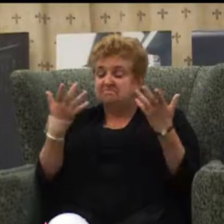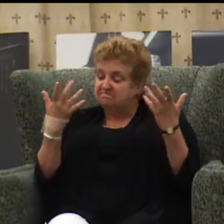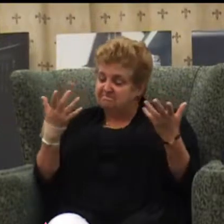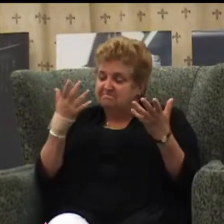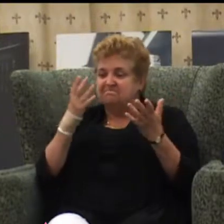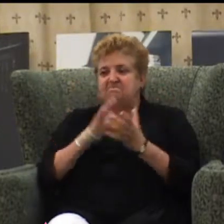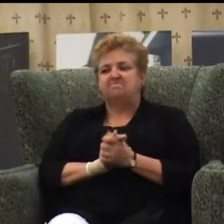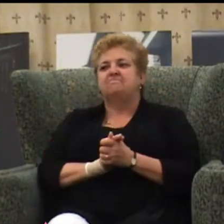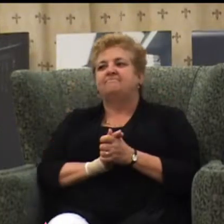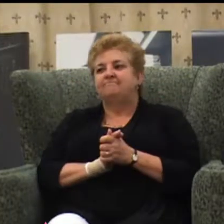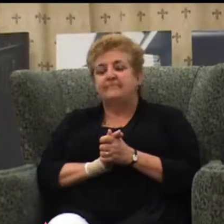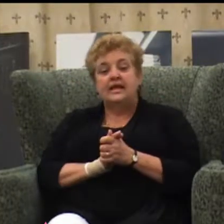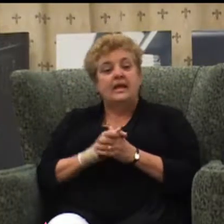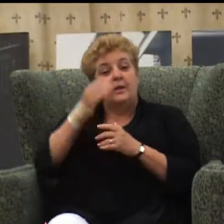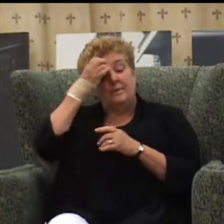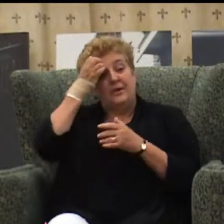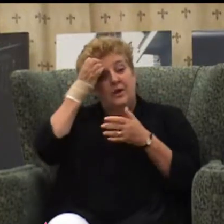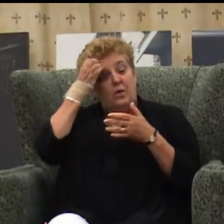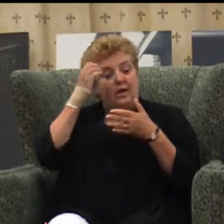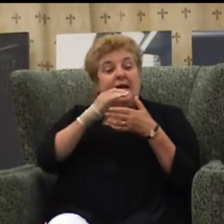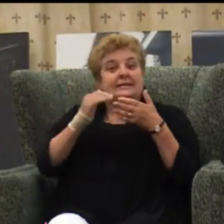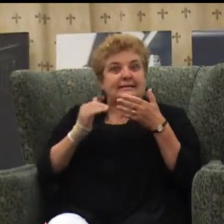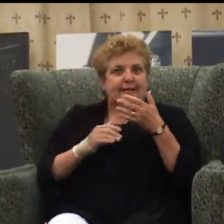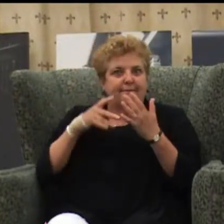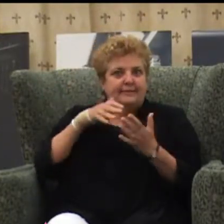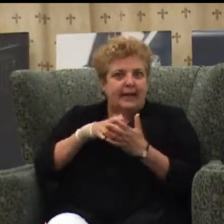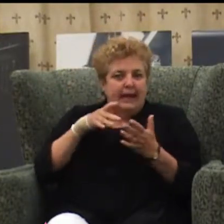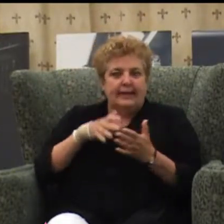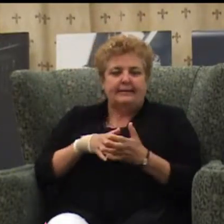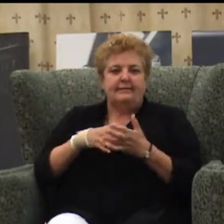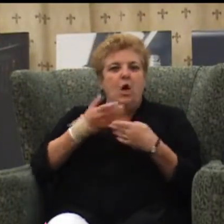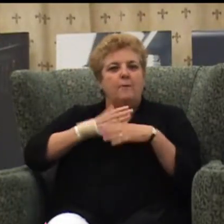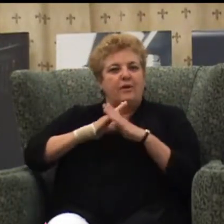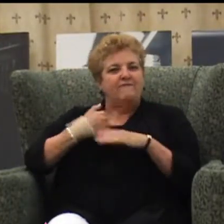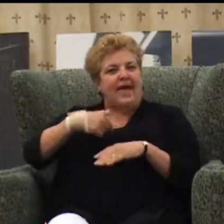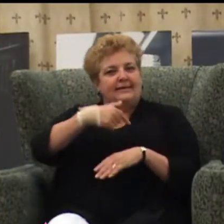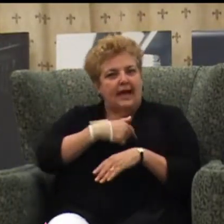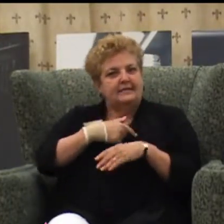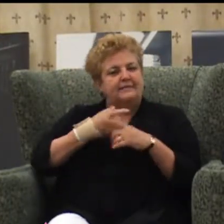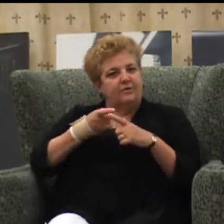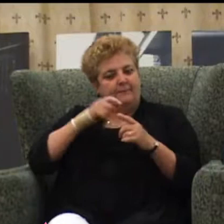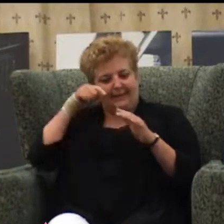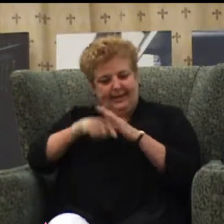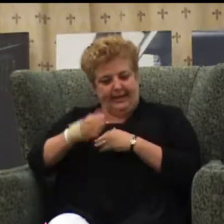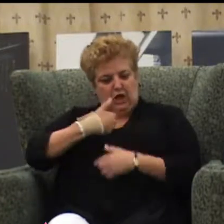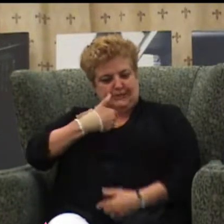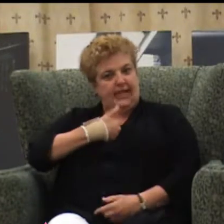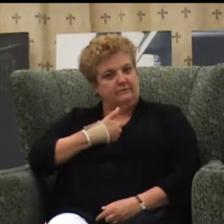You know, the steps stop me from committing suicide. If you haven't noticed, the 12 traditions stop us from committing homicide.